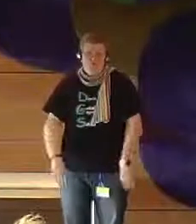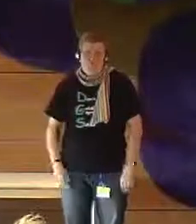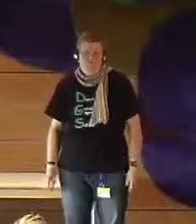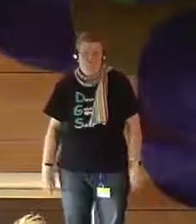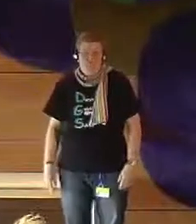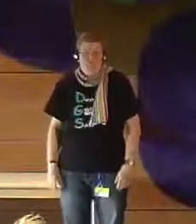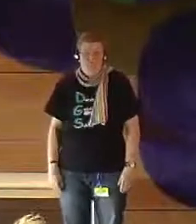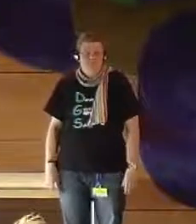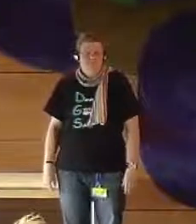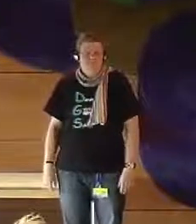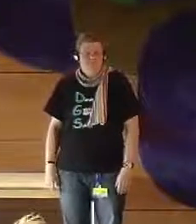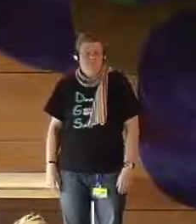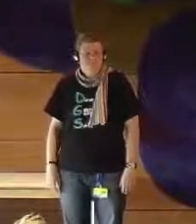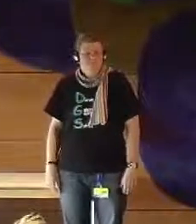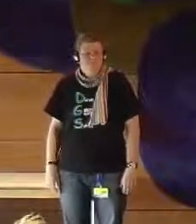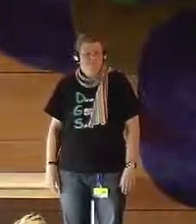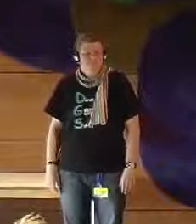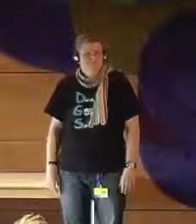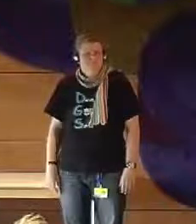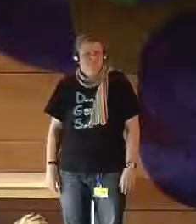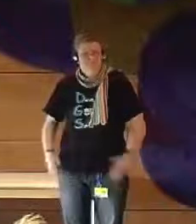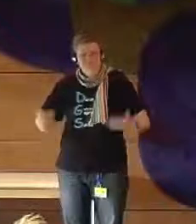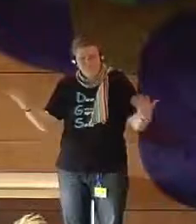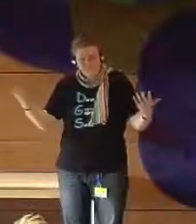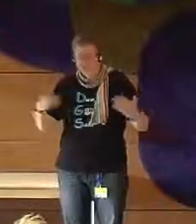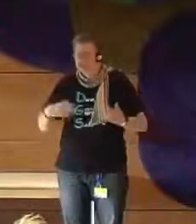So the hormone replacement in girls is,